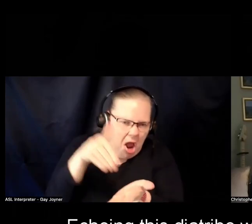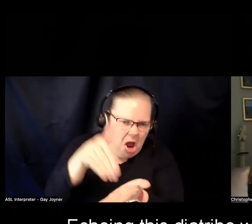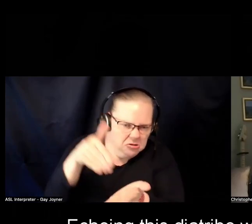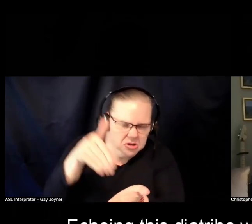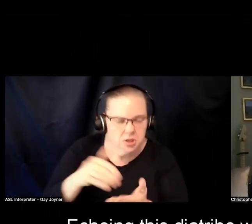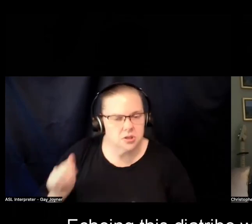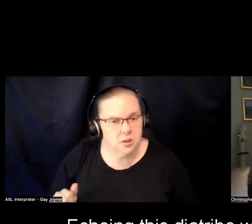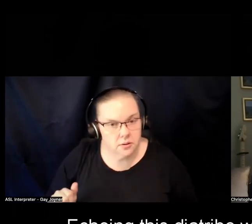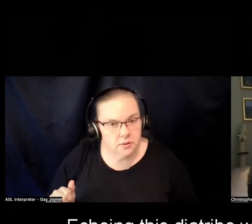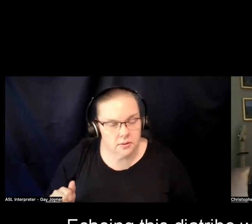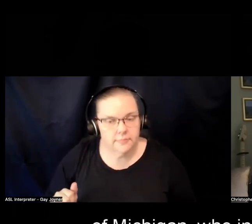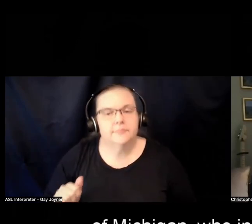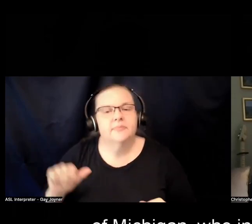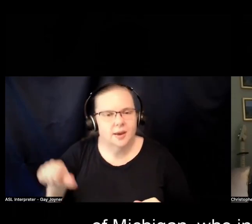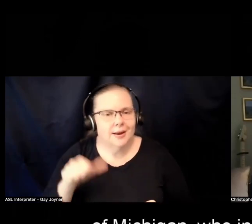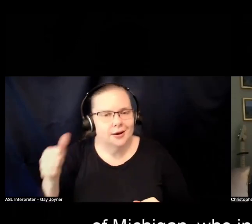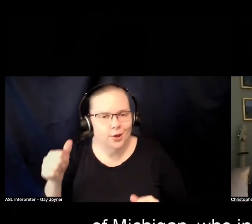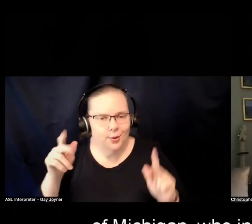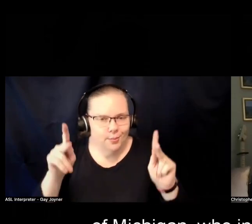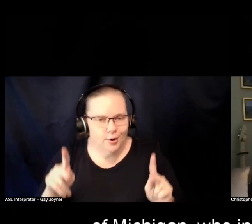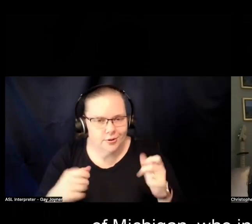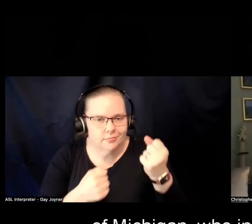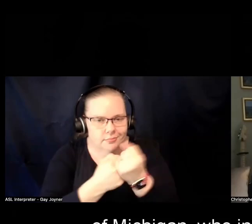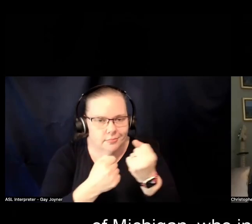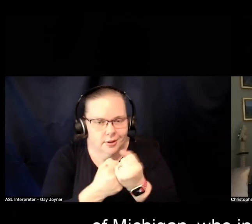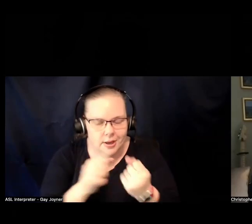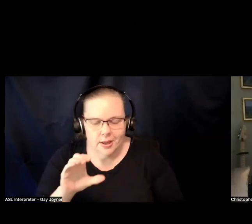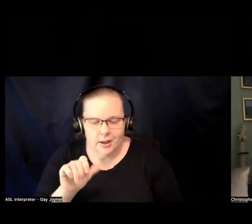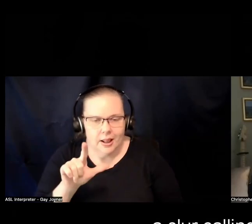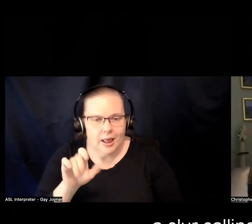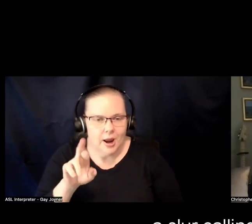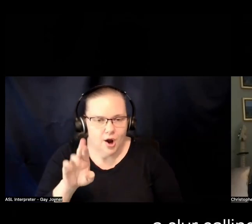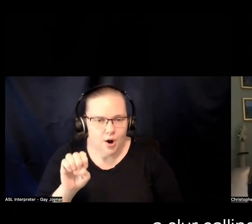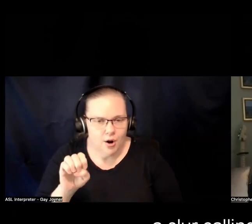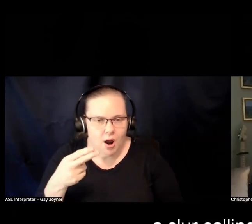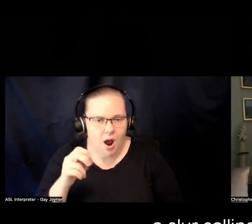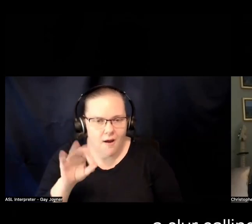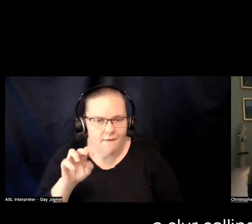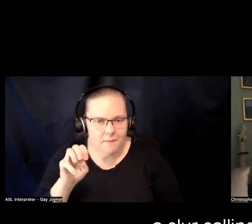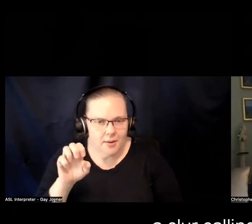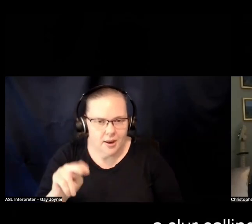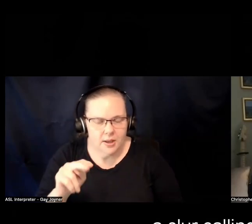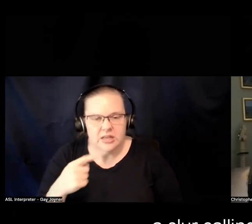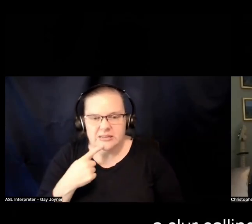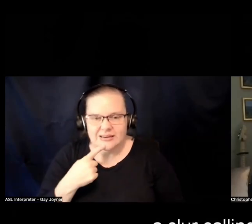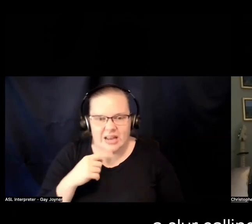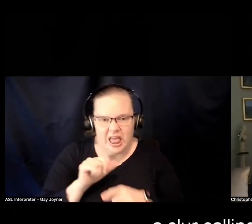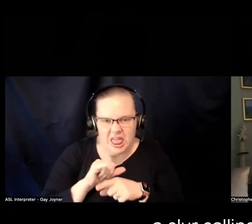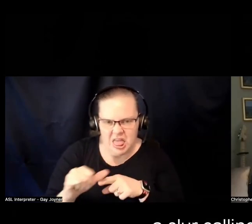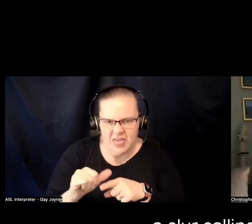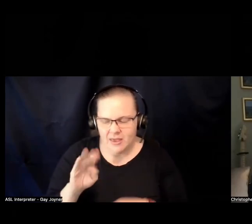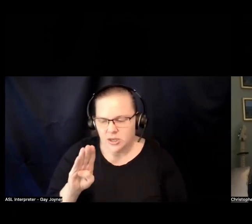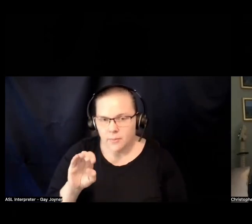was Congressman Claire Hoffman of Michigan, who inserted into the record a slur calling Anna this